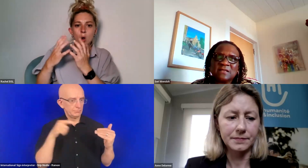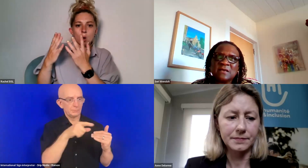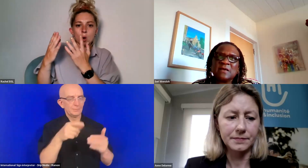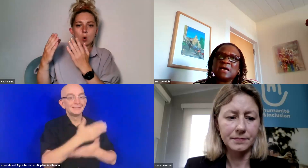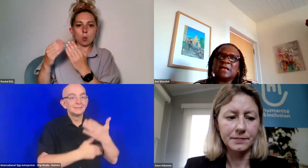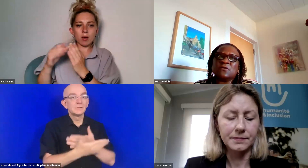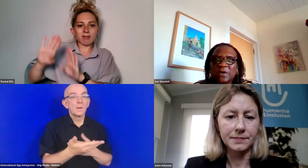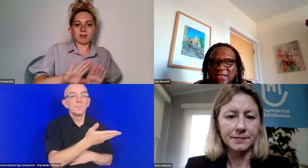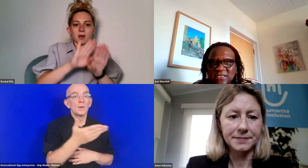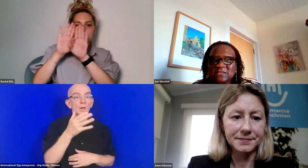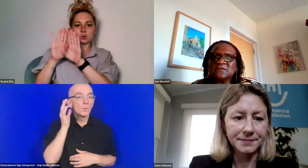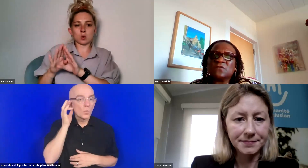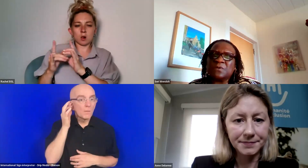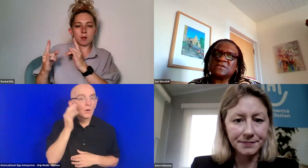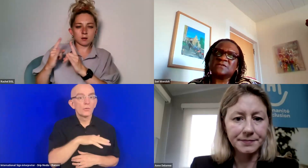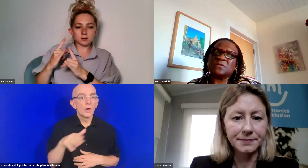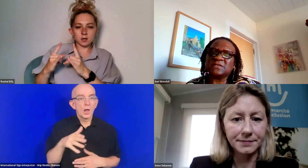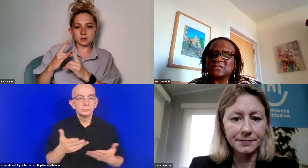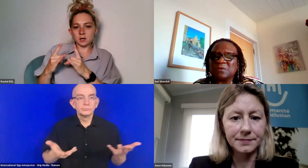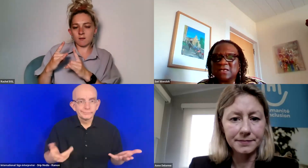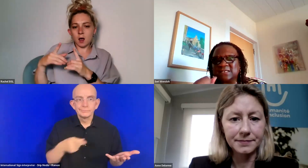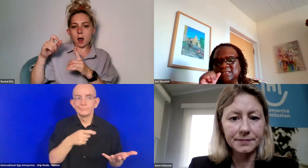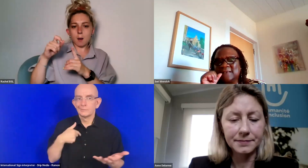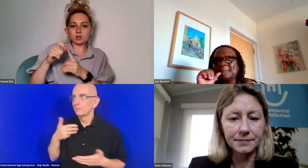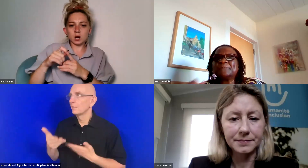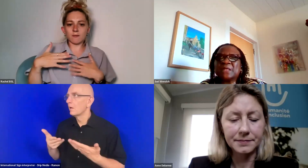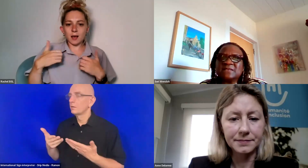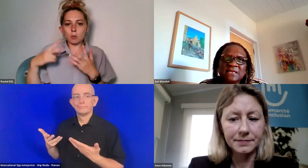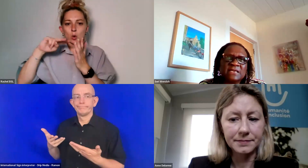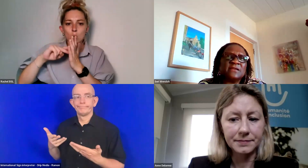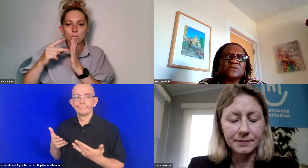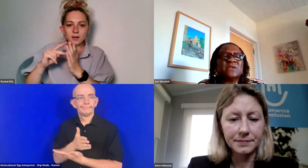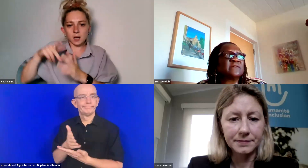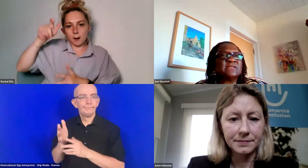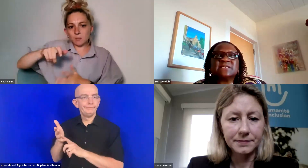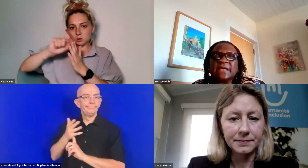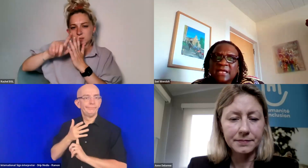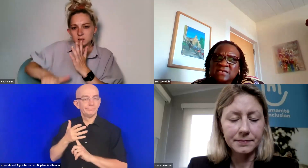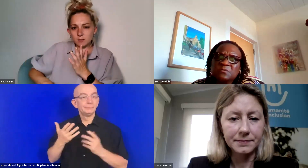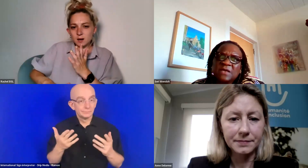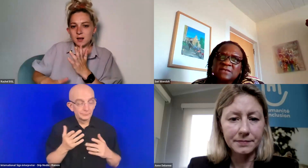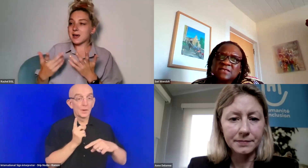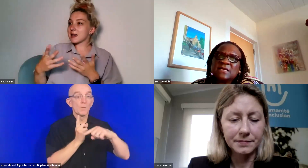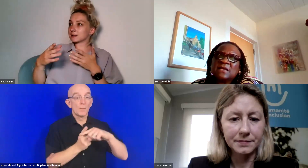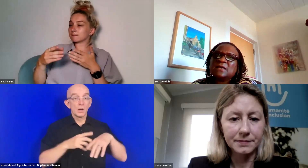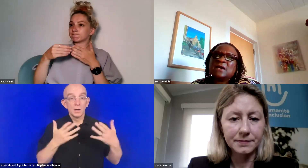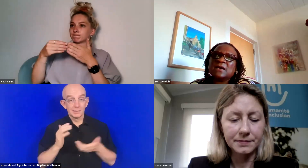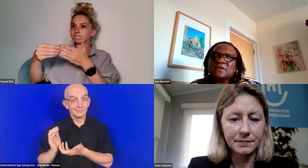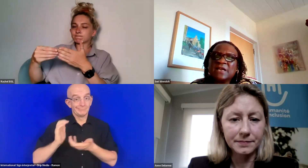reproductive health and organizations of persons with disabilities is leading to increased